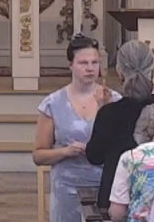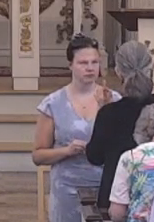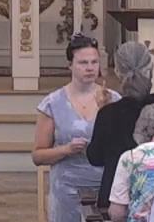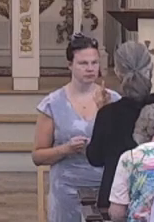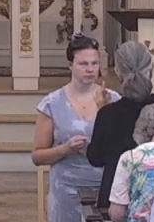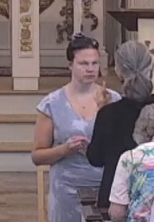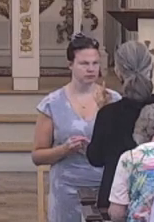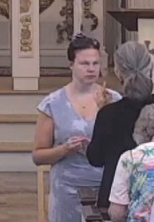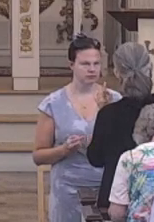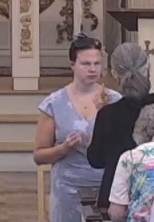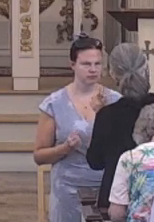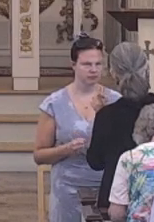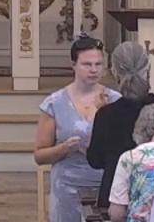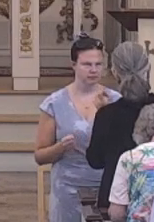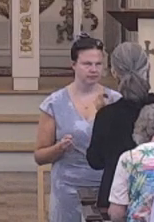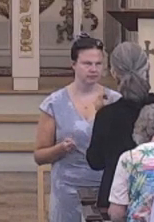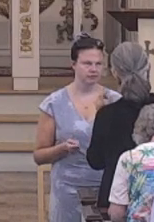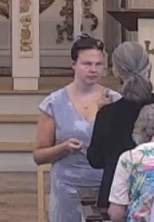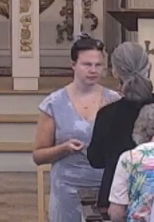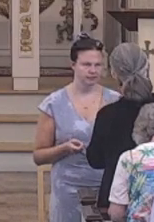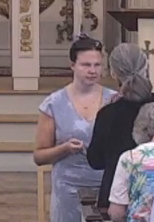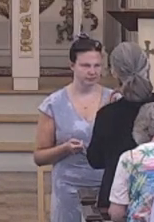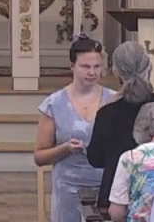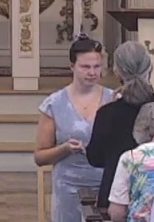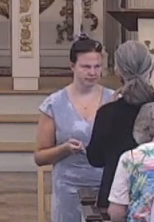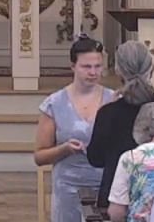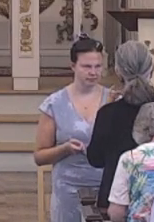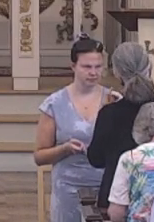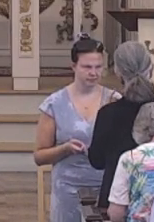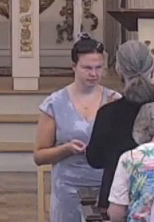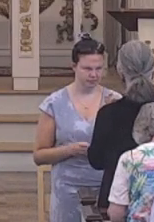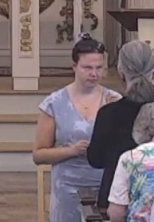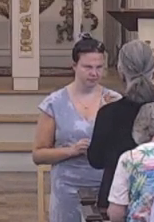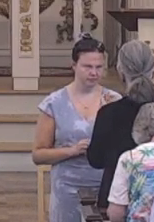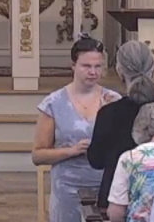blood, that we may always experience in